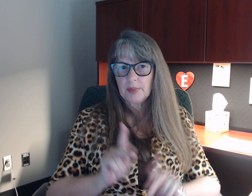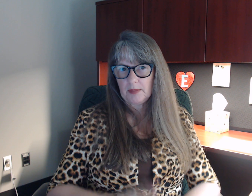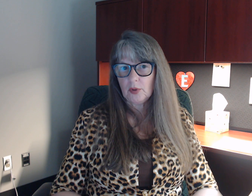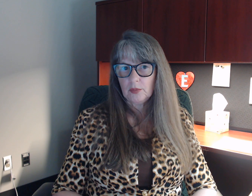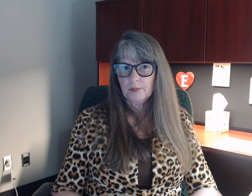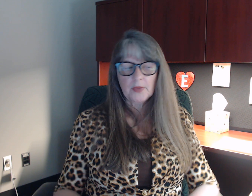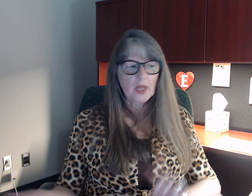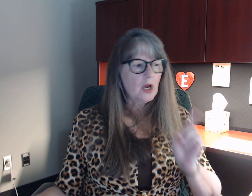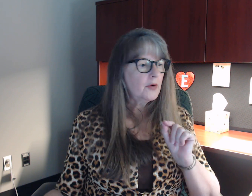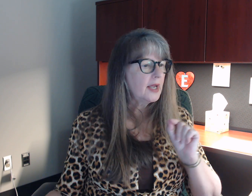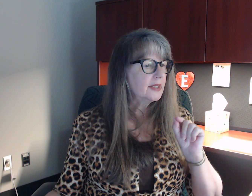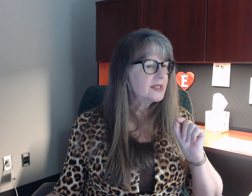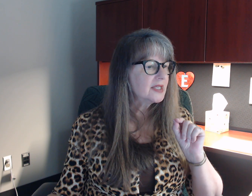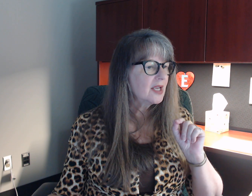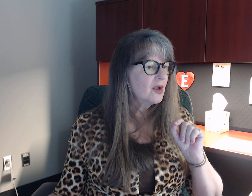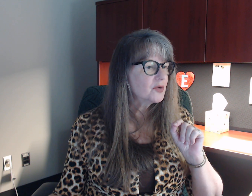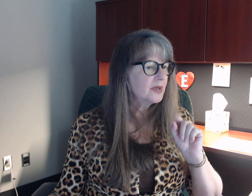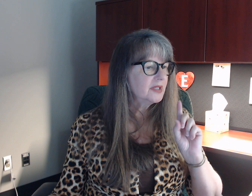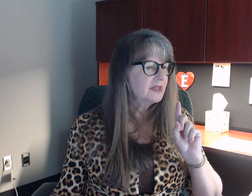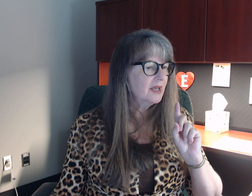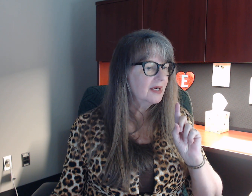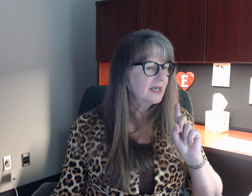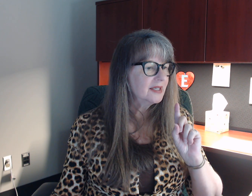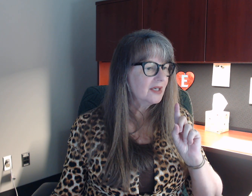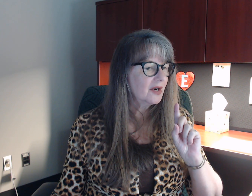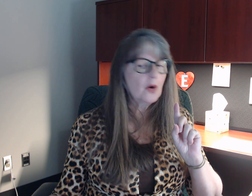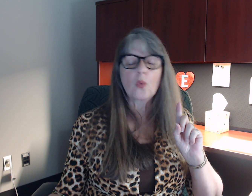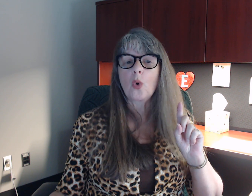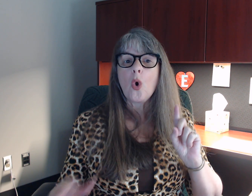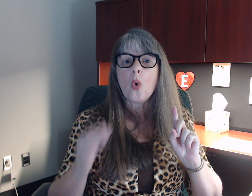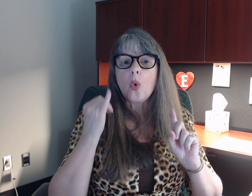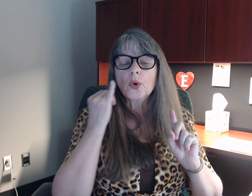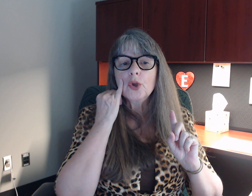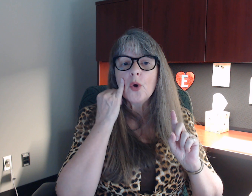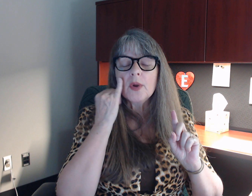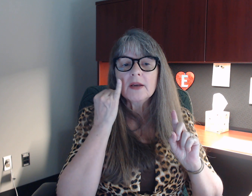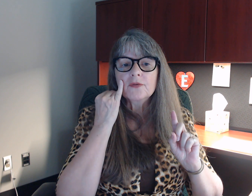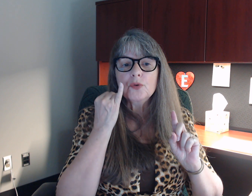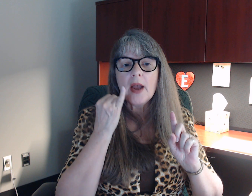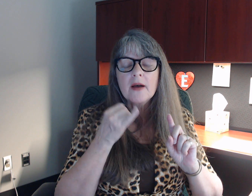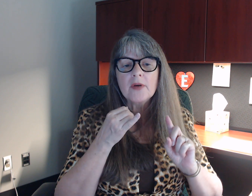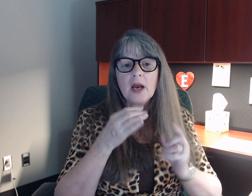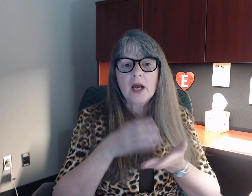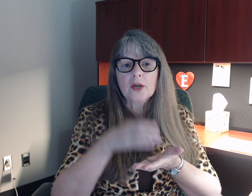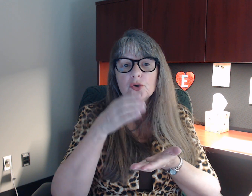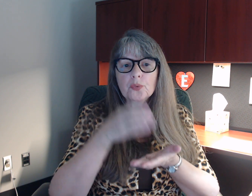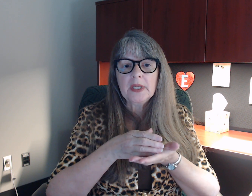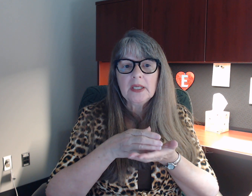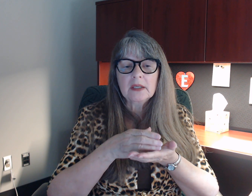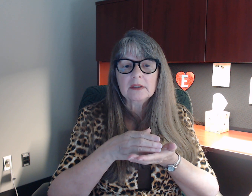people. Okay, let's see. So I did a lot of that. Oh, or if you have a drink